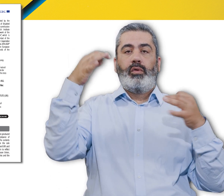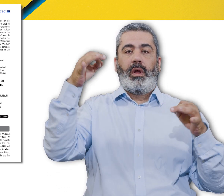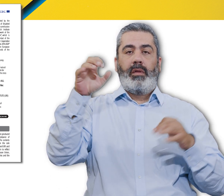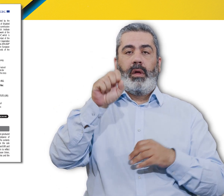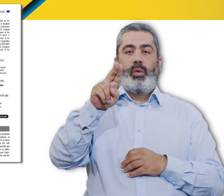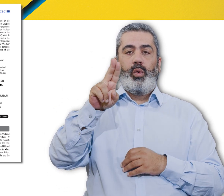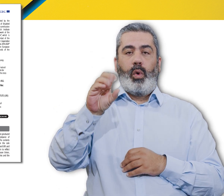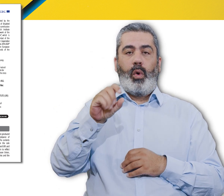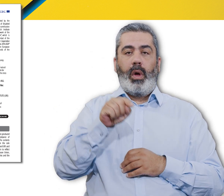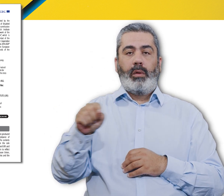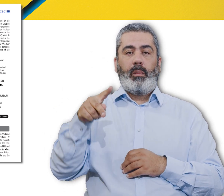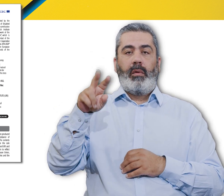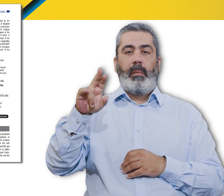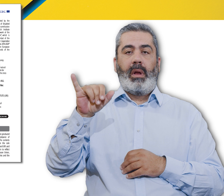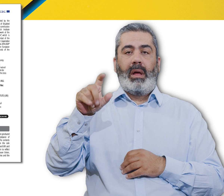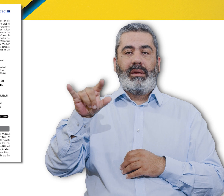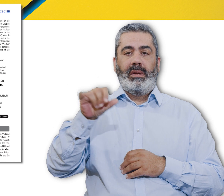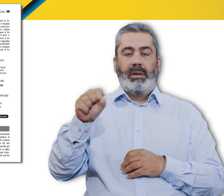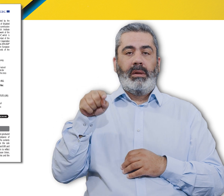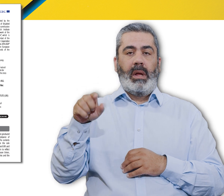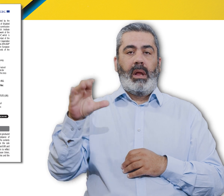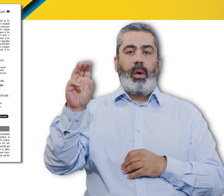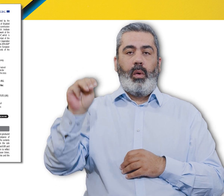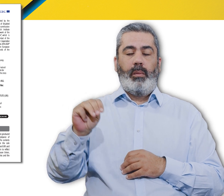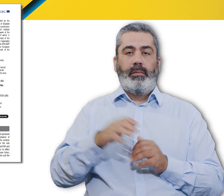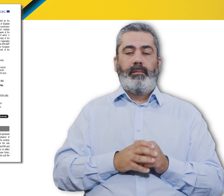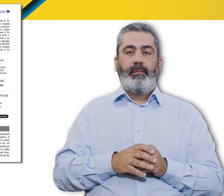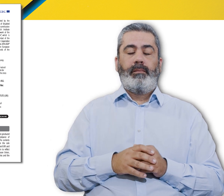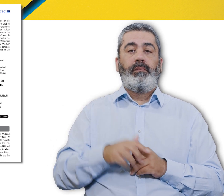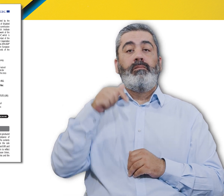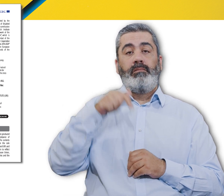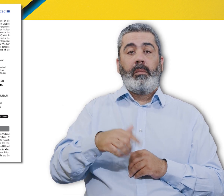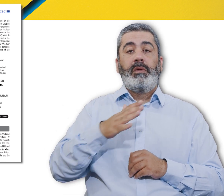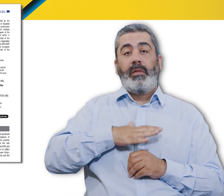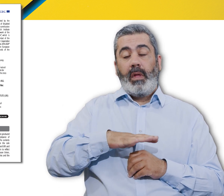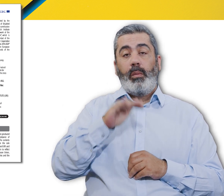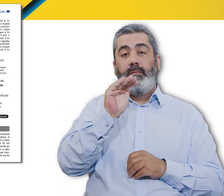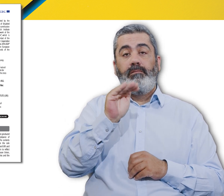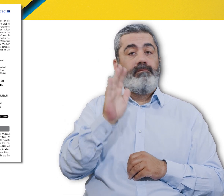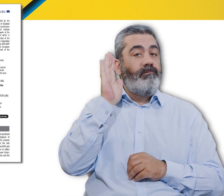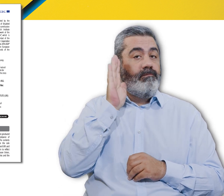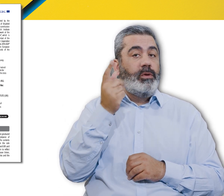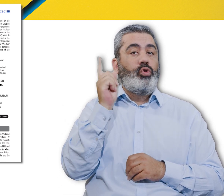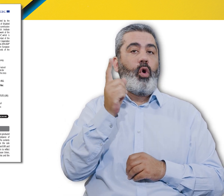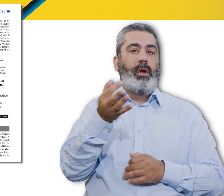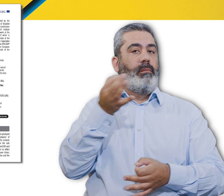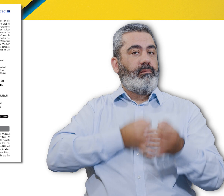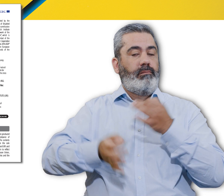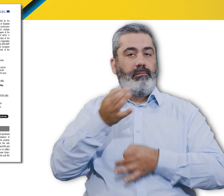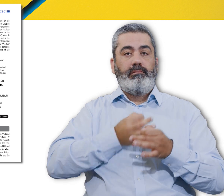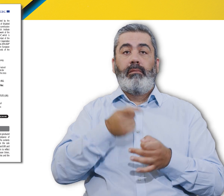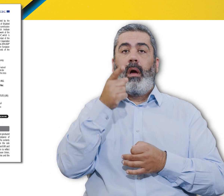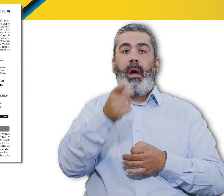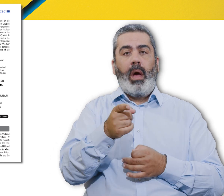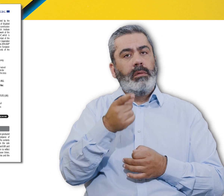www.euro-praxis.com. We would like to hear your comments. Please feel free to contact us. Phone, +30 210